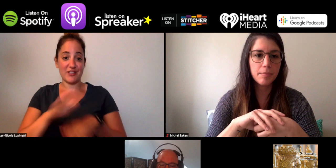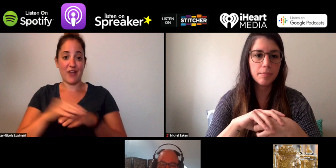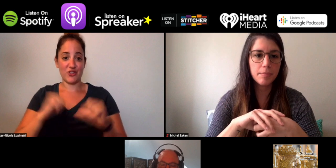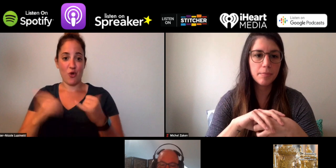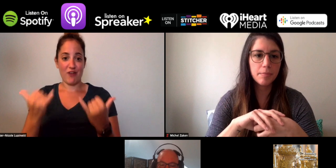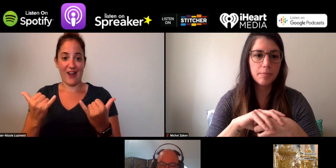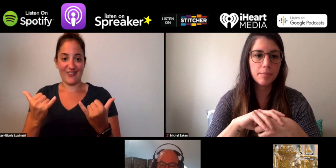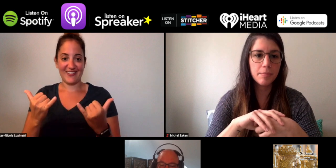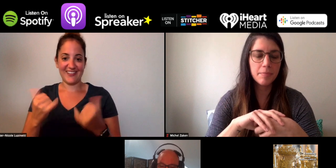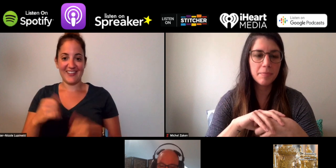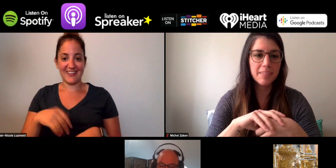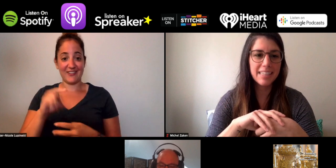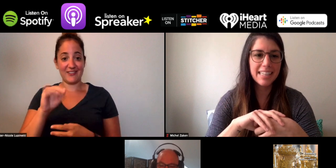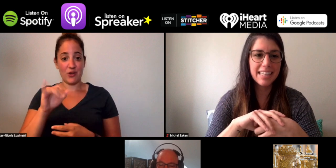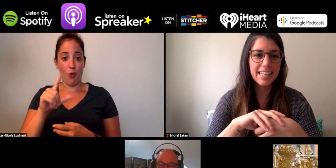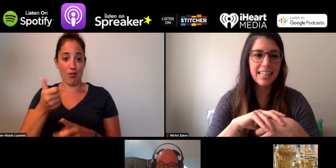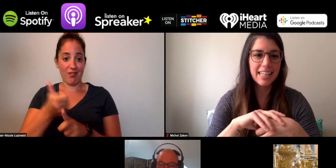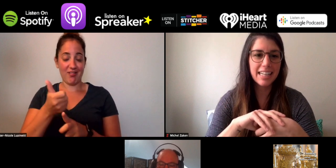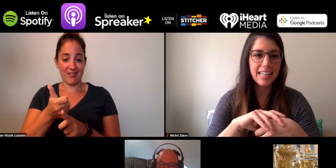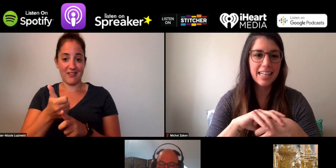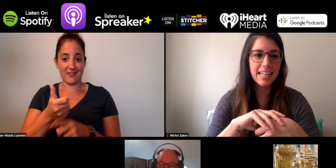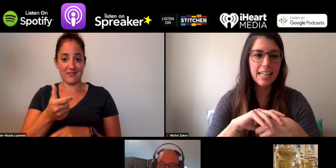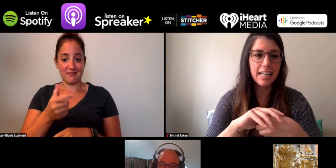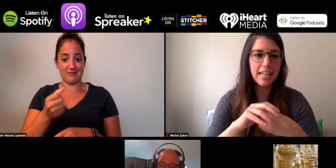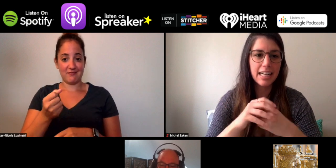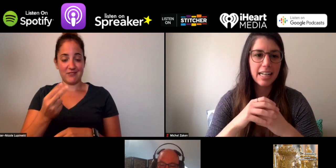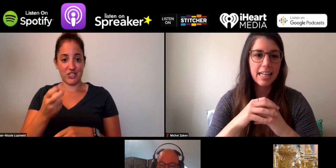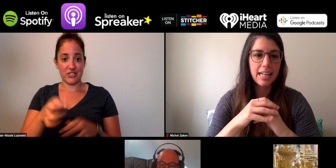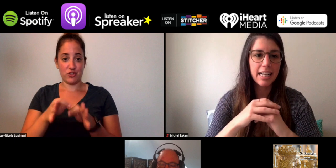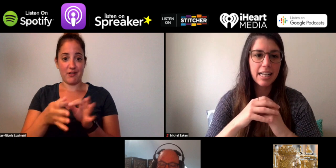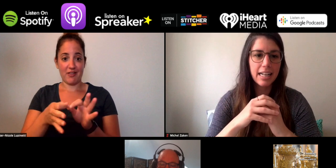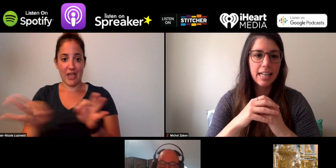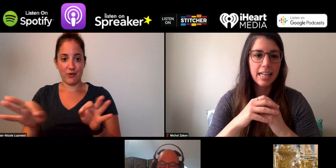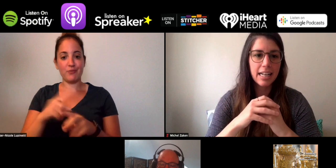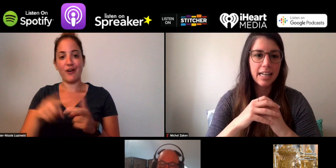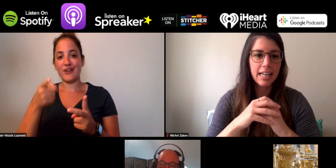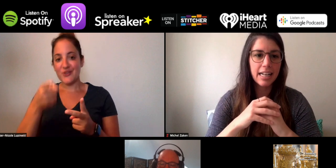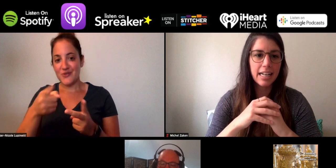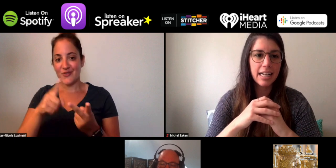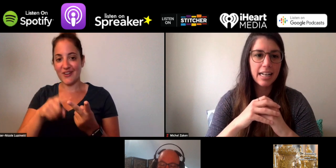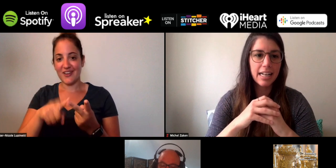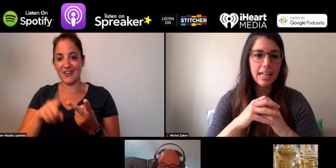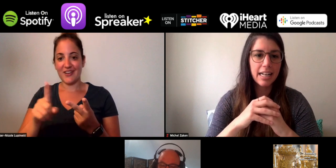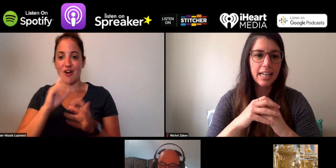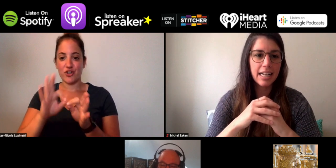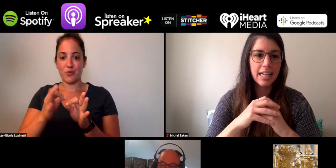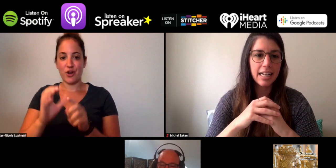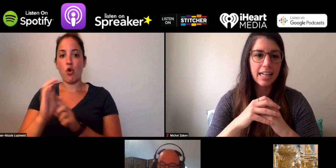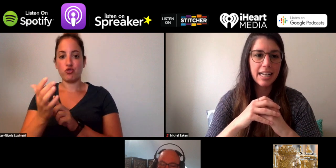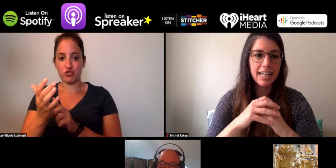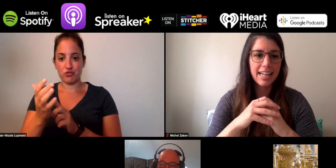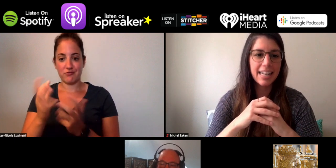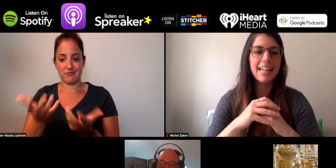now. There's Nicole, who's interpreting the language, and then there's you, who's interpreting a culture in a